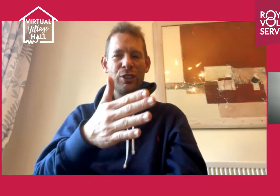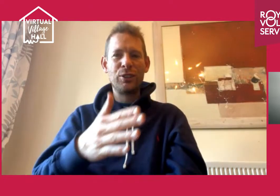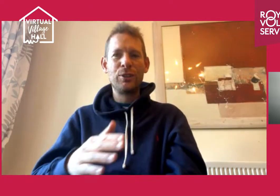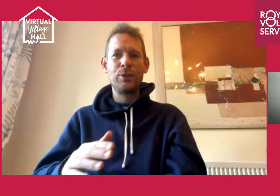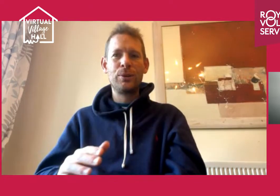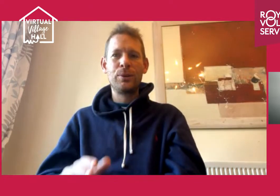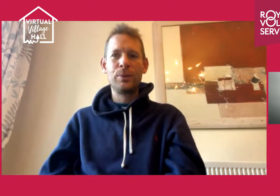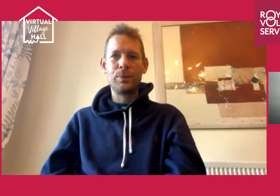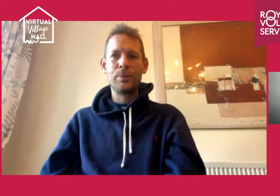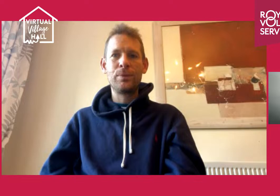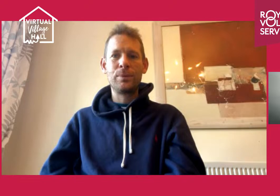fish,